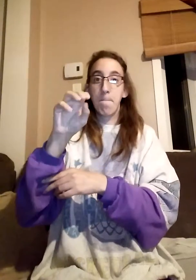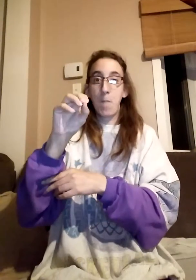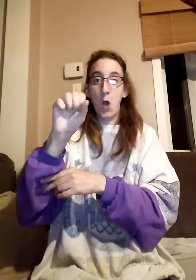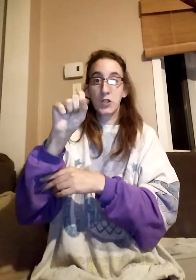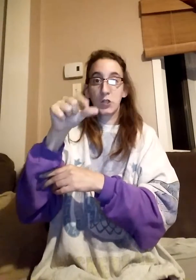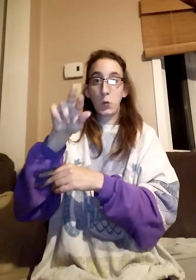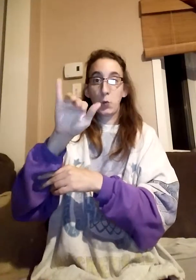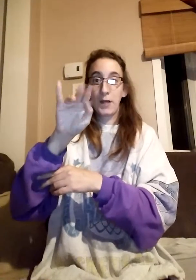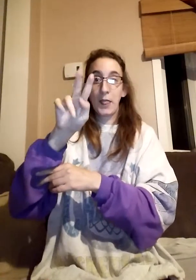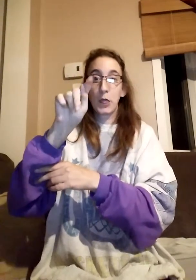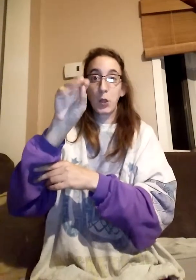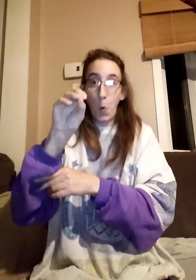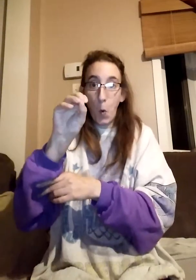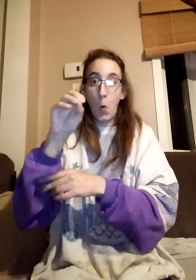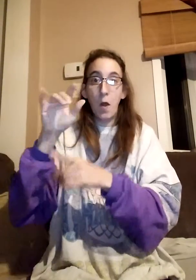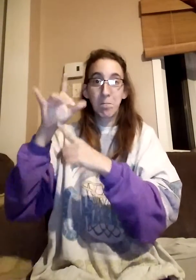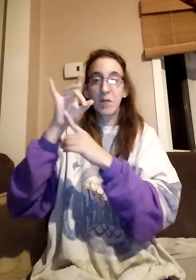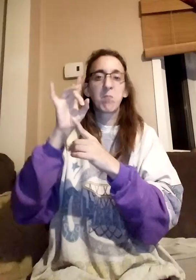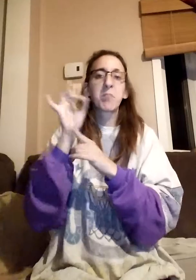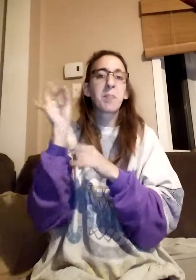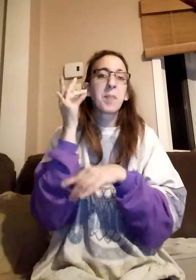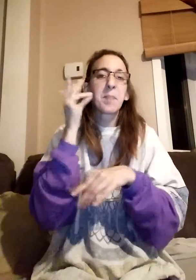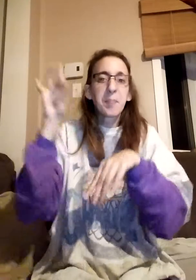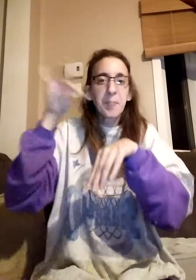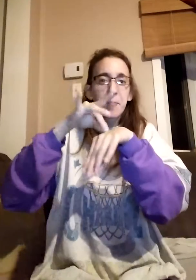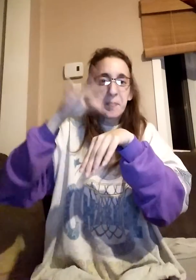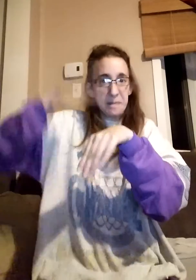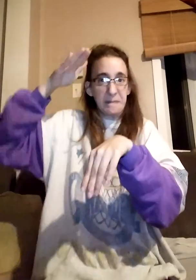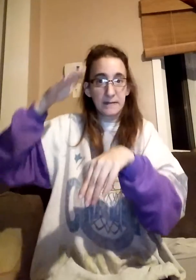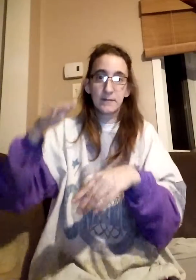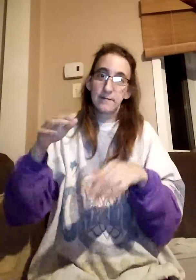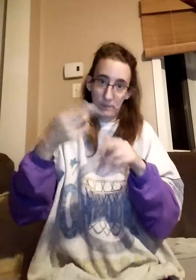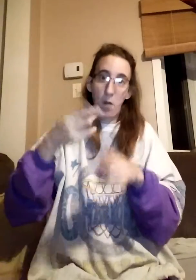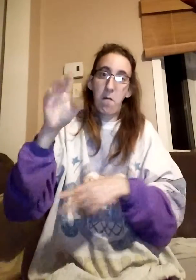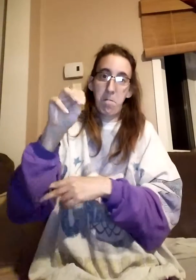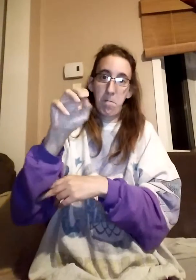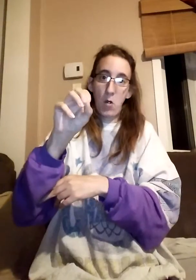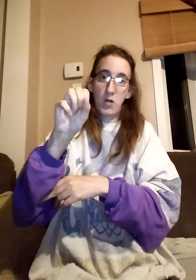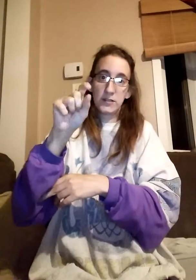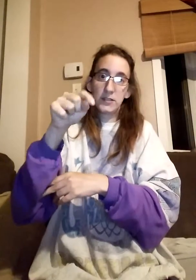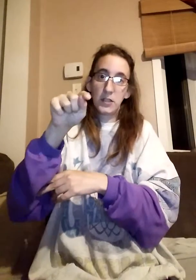Doing drugs at school. Drugs right here, in your mouth, and there you go, that's it.